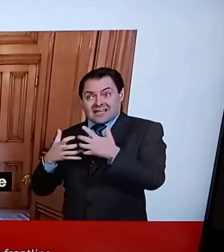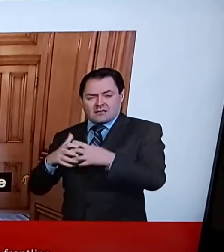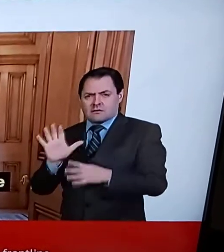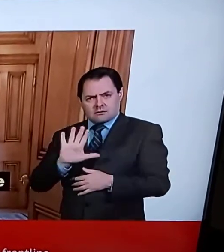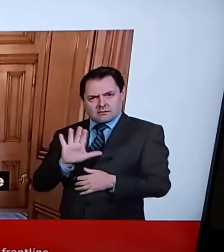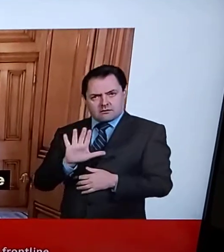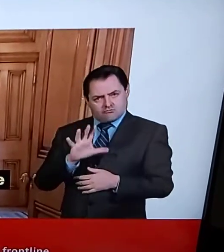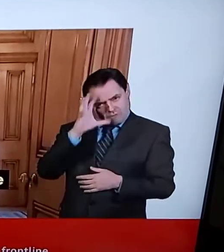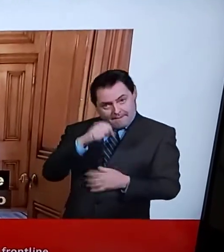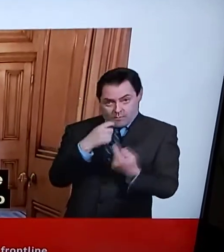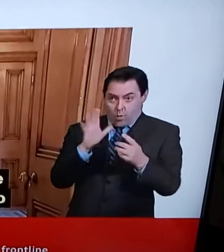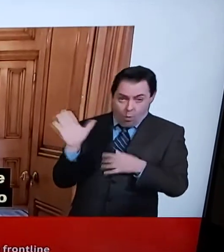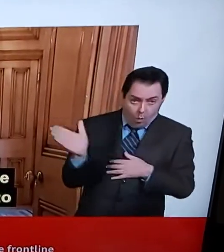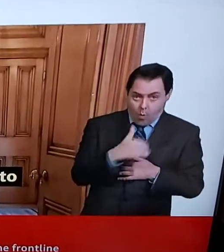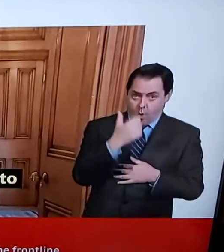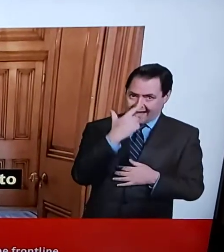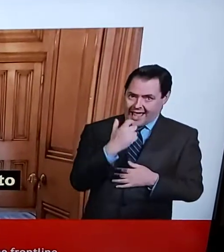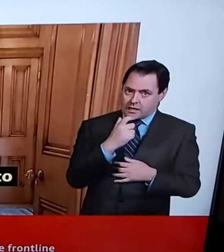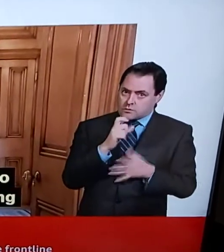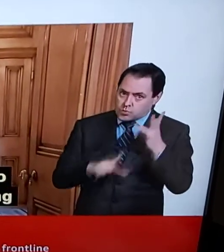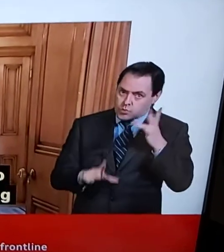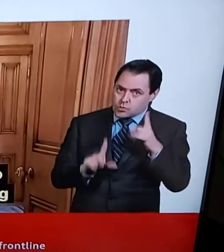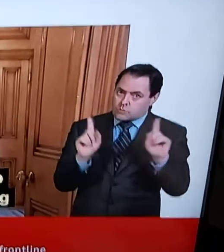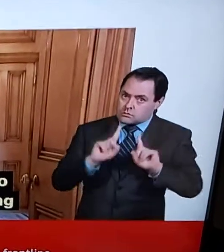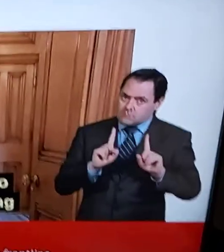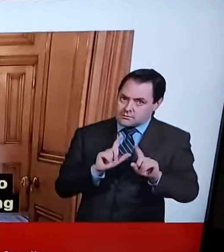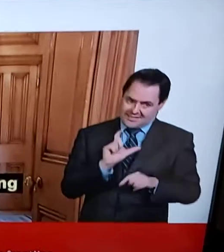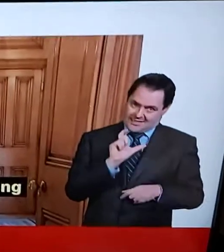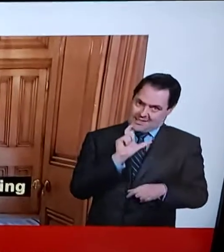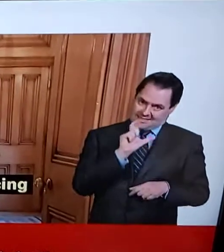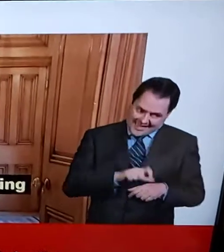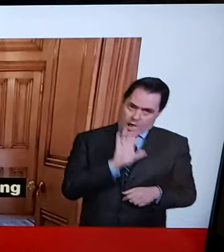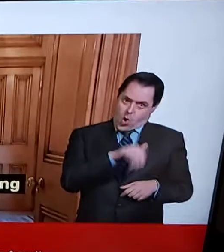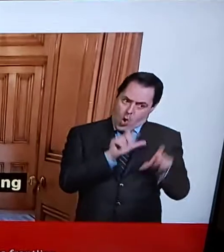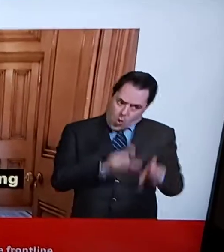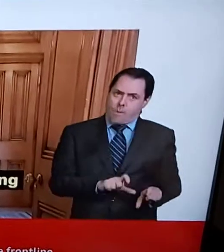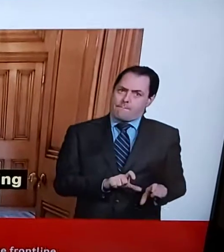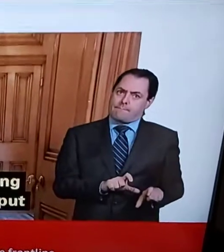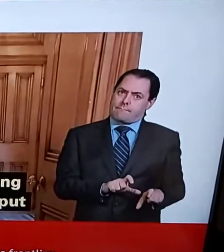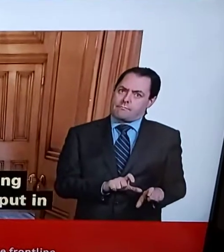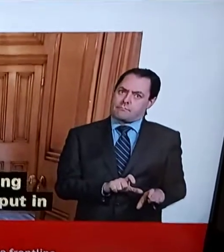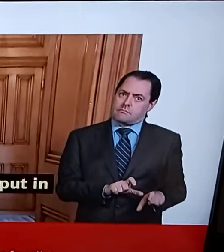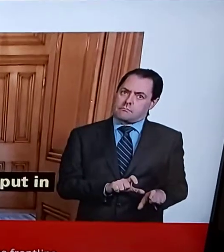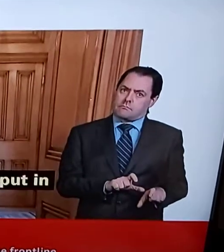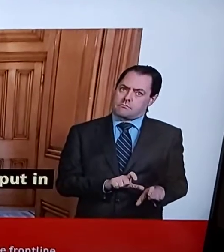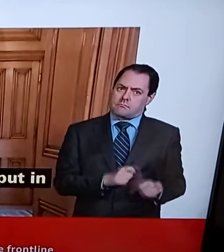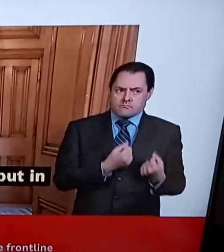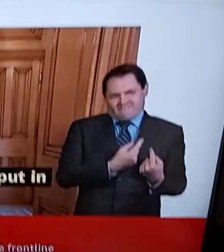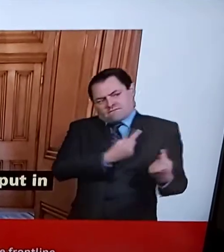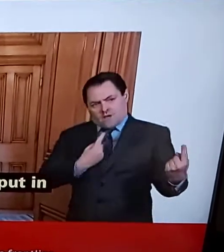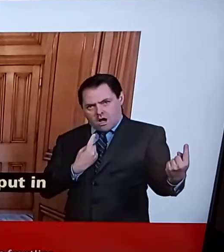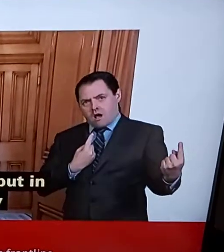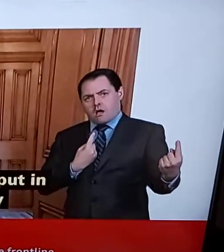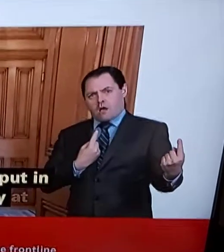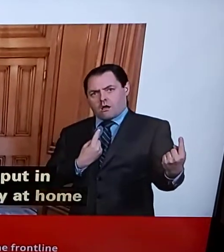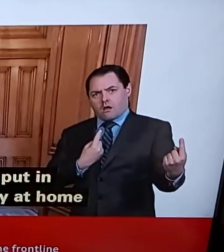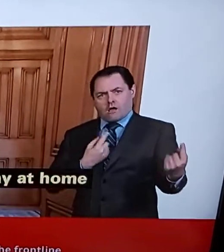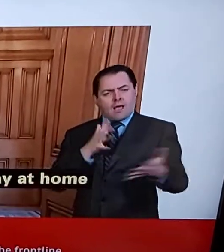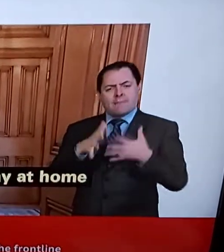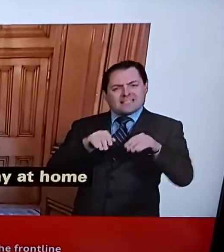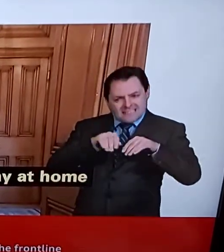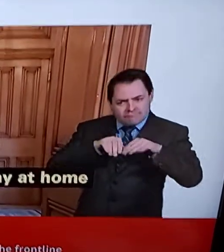distancing guidelines that have been put in place. The more we all stay at home and slow the spread of the disease, the more time